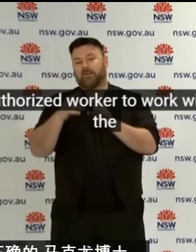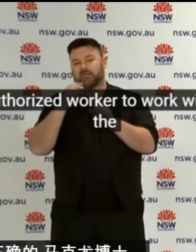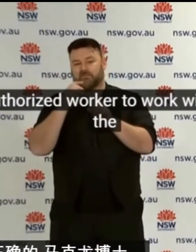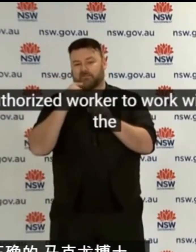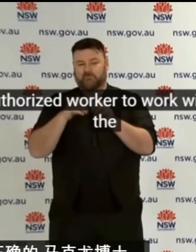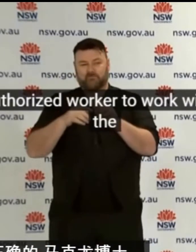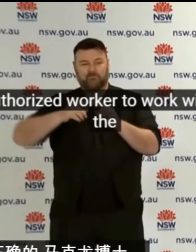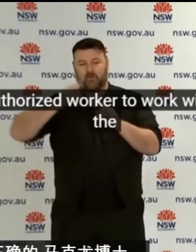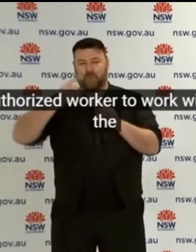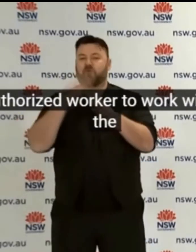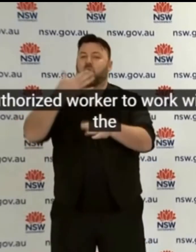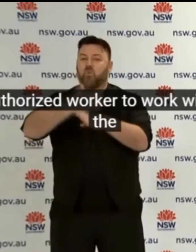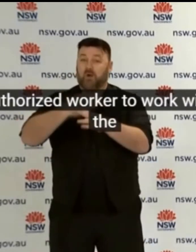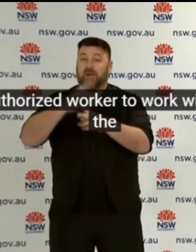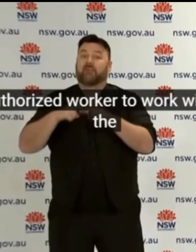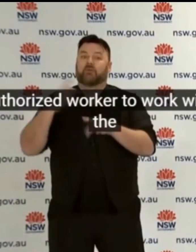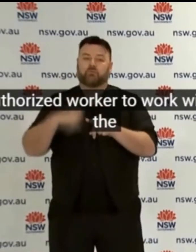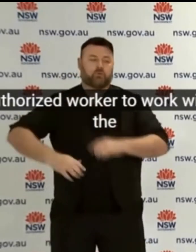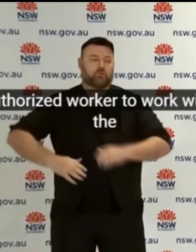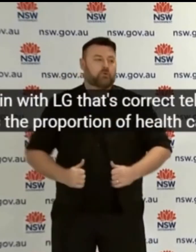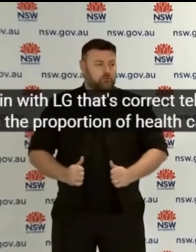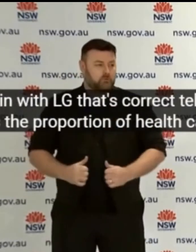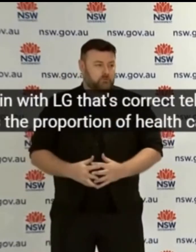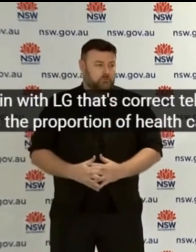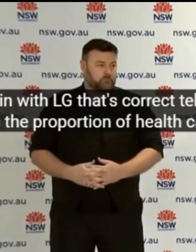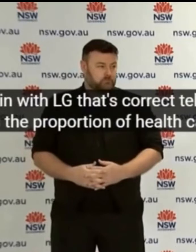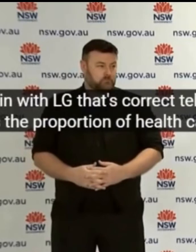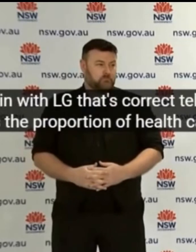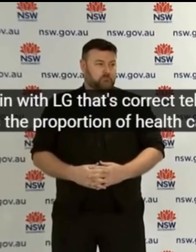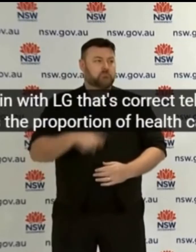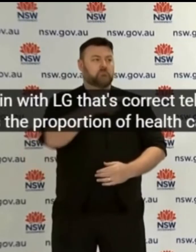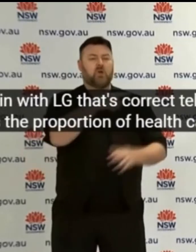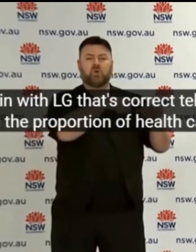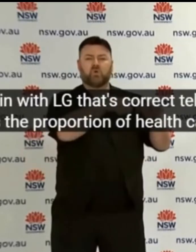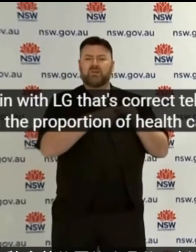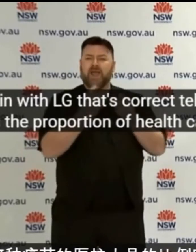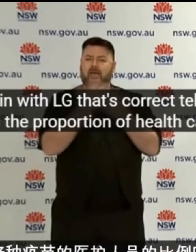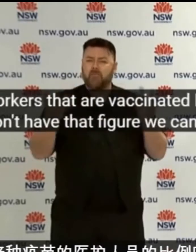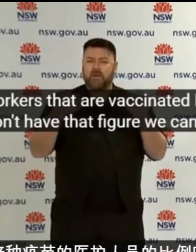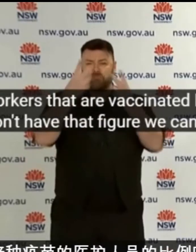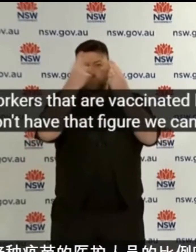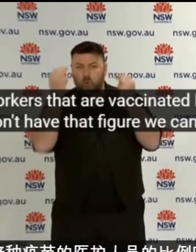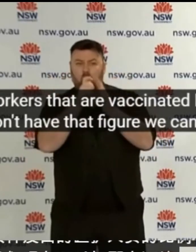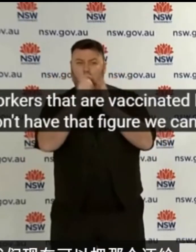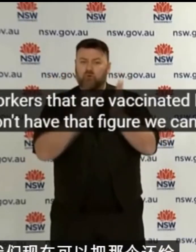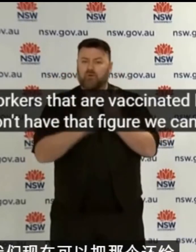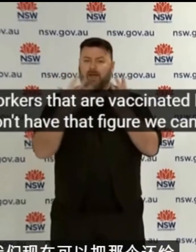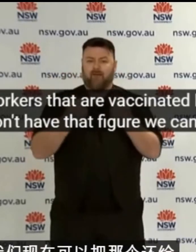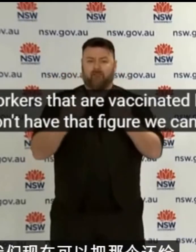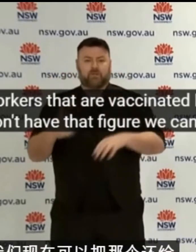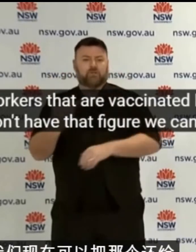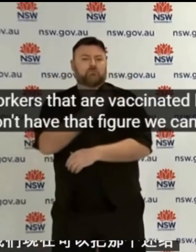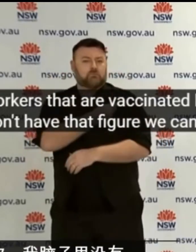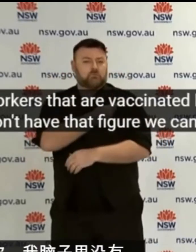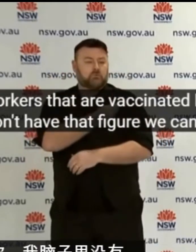us the proportion of healthcare workers that are vaccinated? I don't have that figure. We can get that back to you at the moment. I don't have it in my